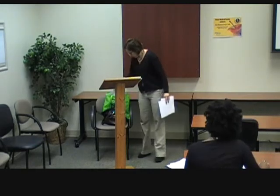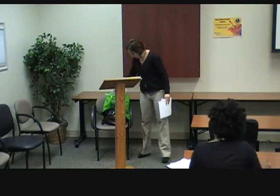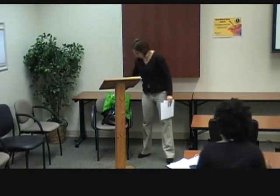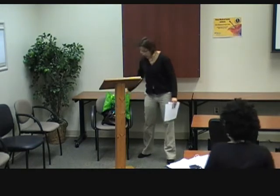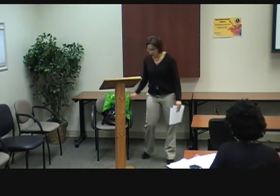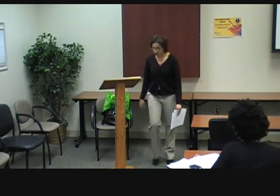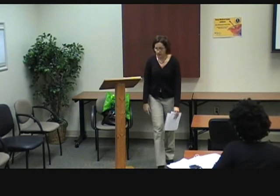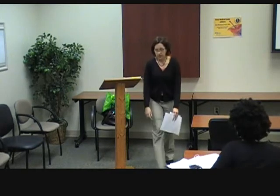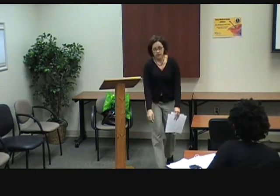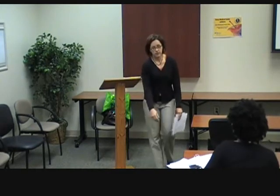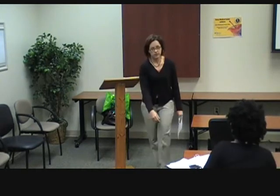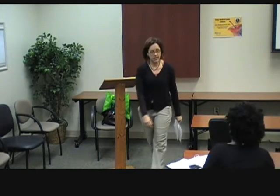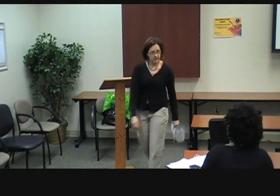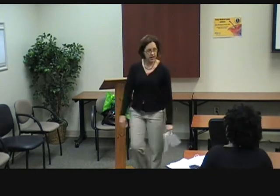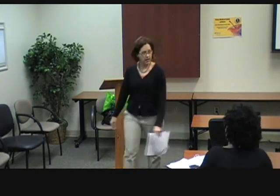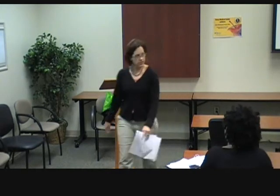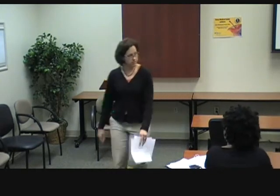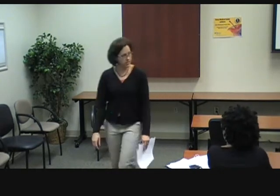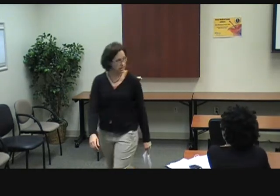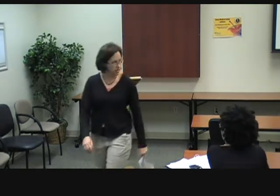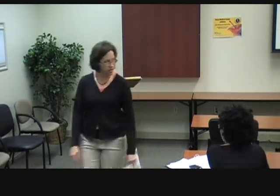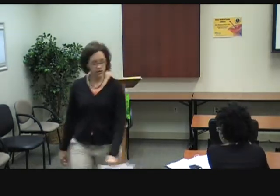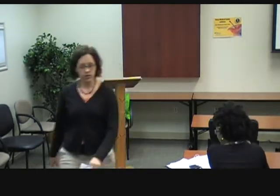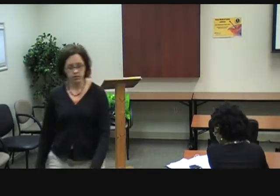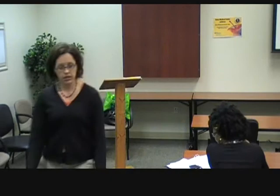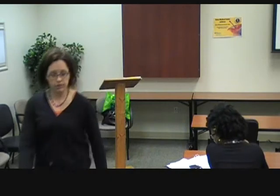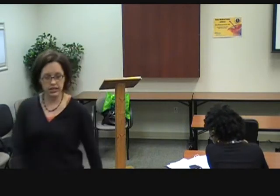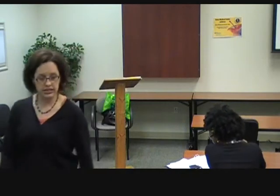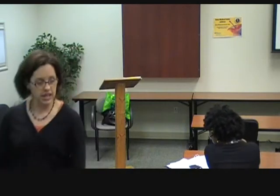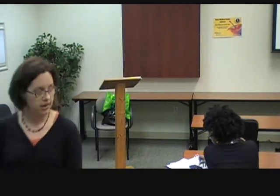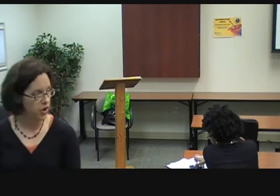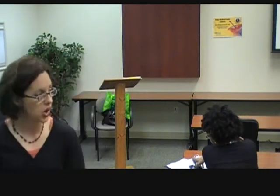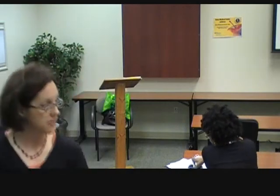all right. Have some tea. Again, it's hot coffee.